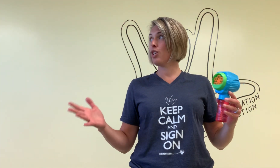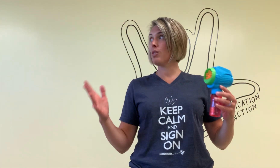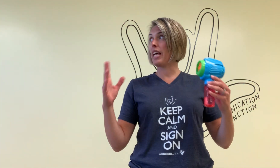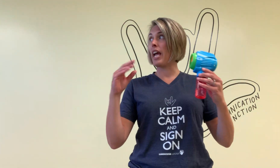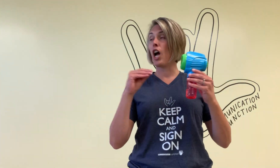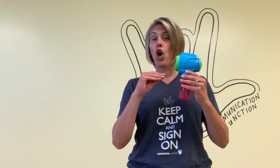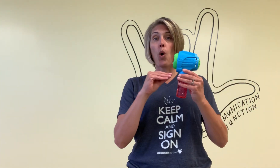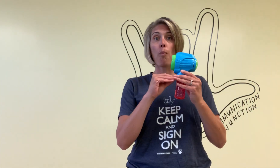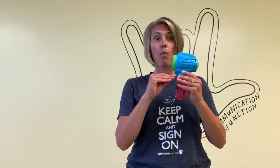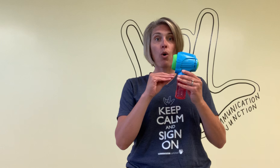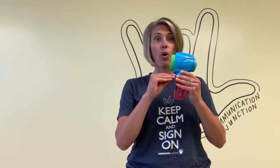you say,